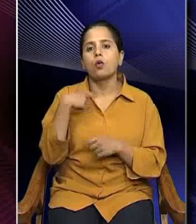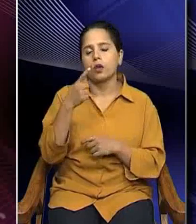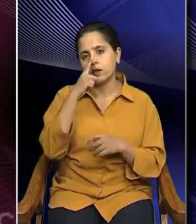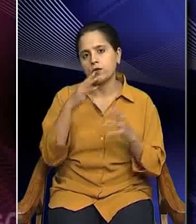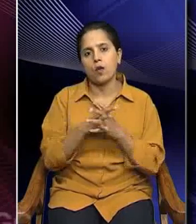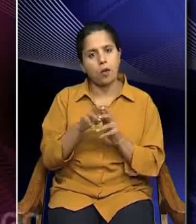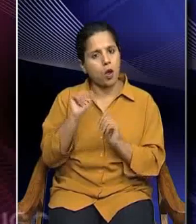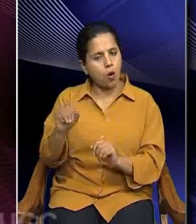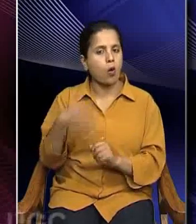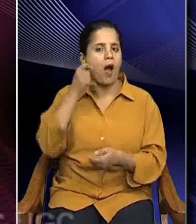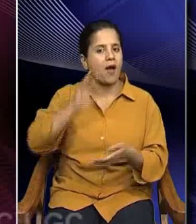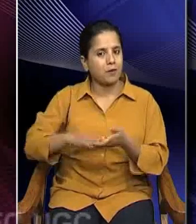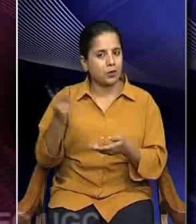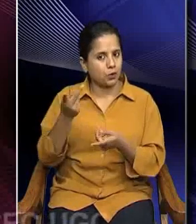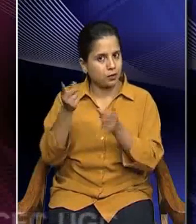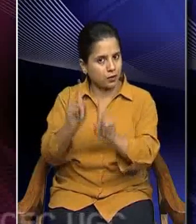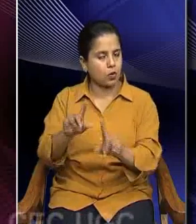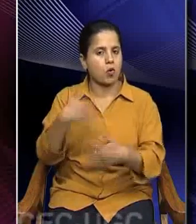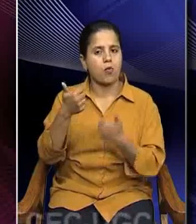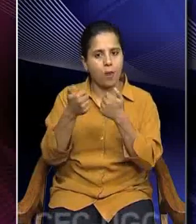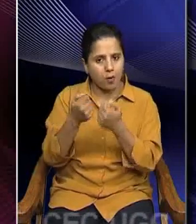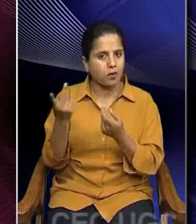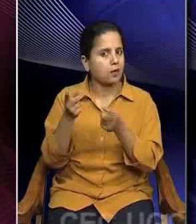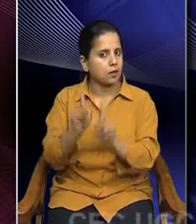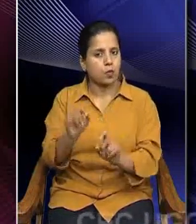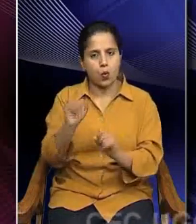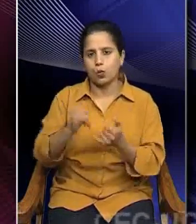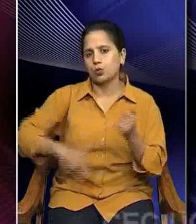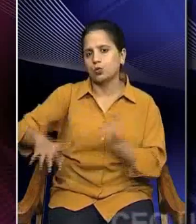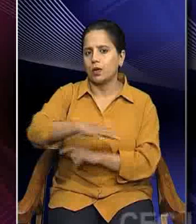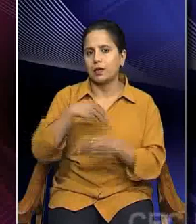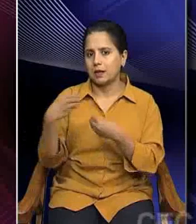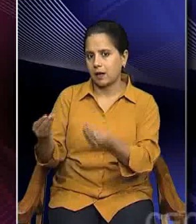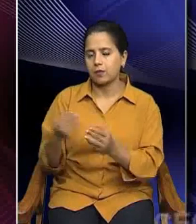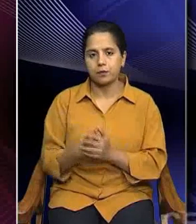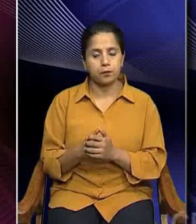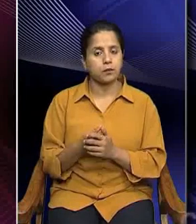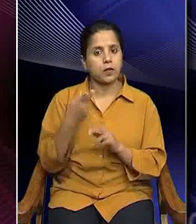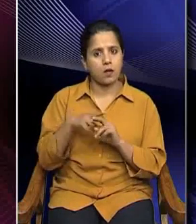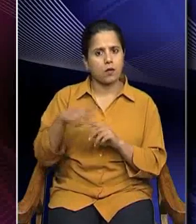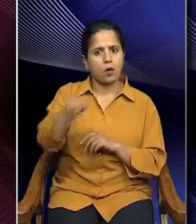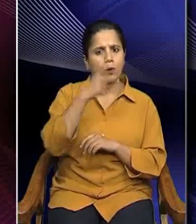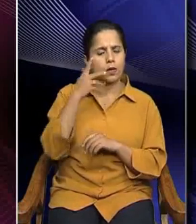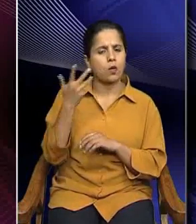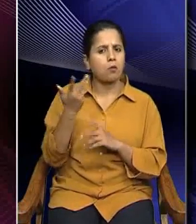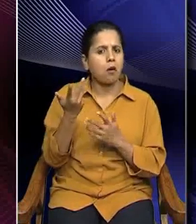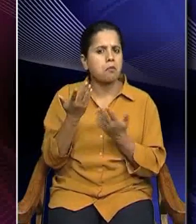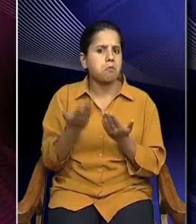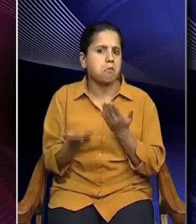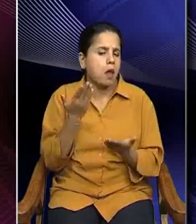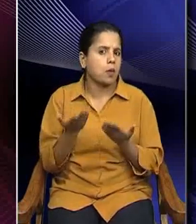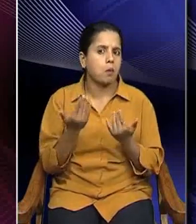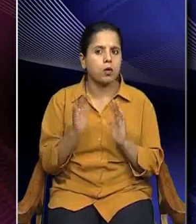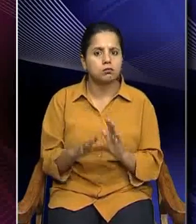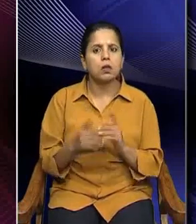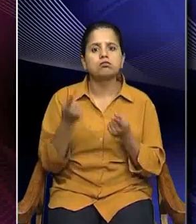or couple in any given society. So if you see what kind of circumstances